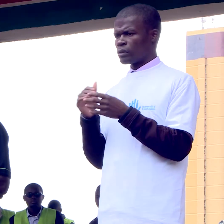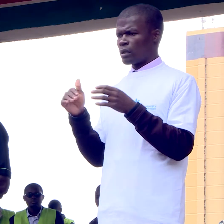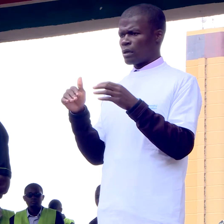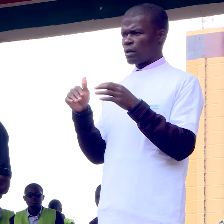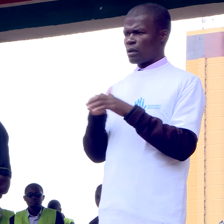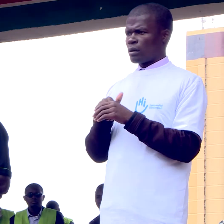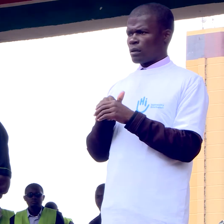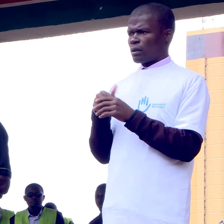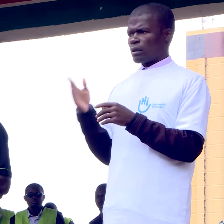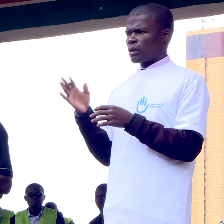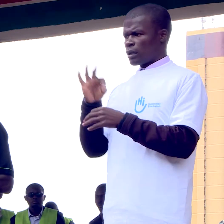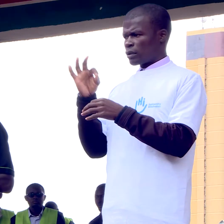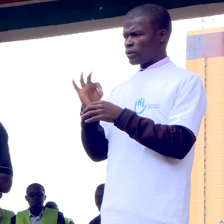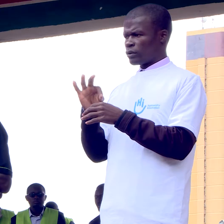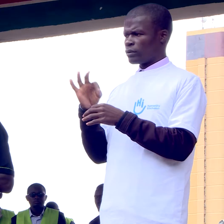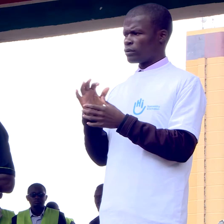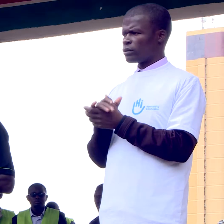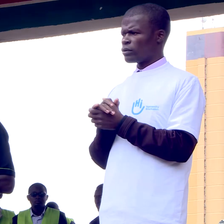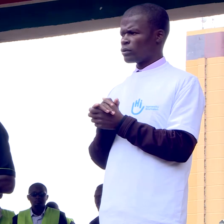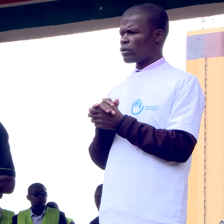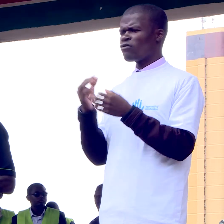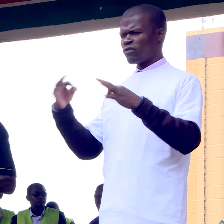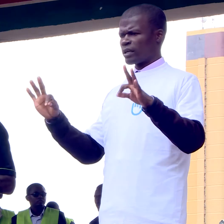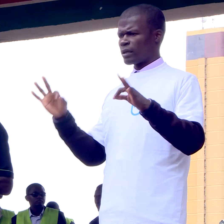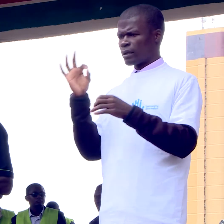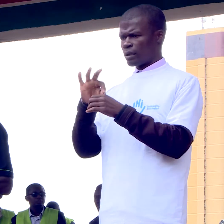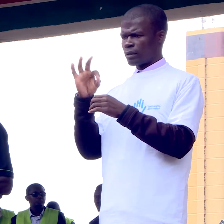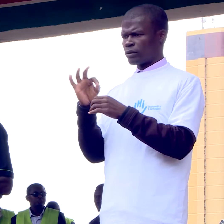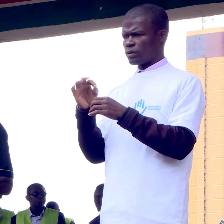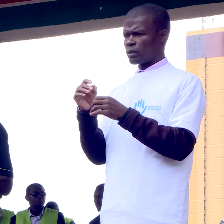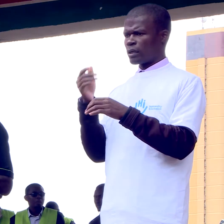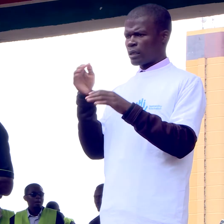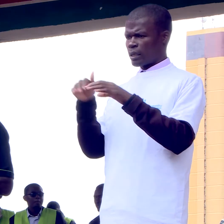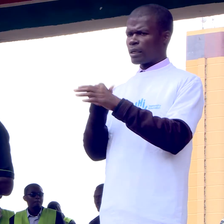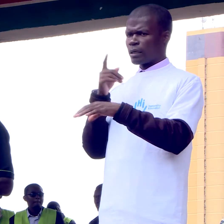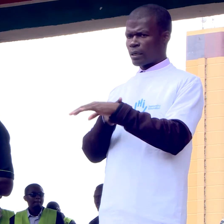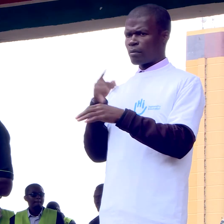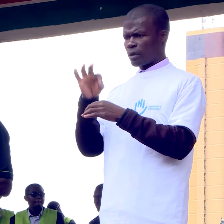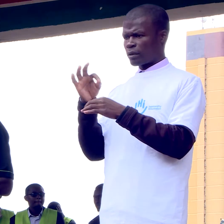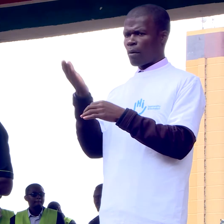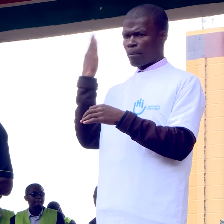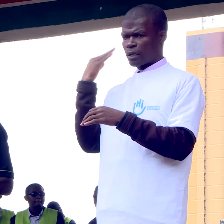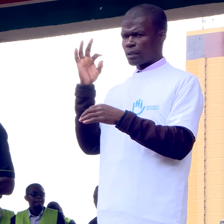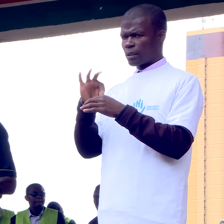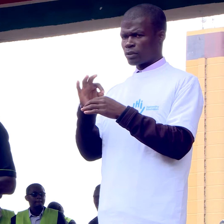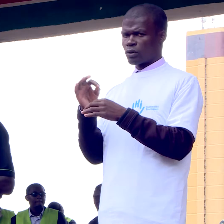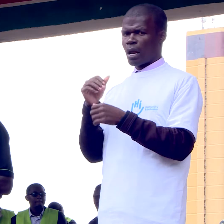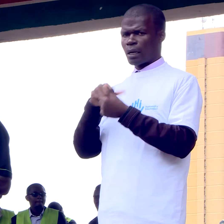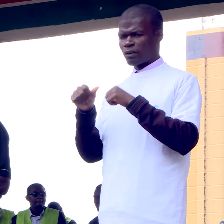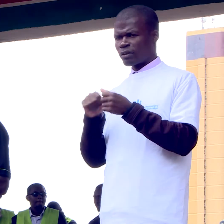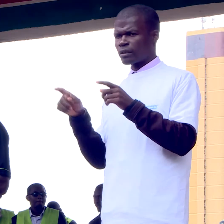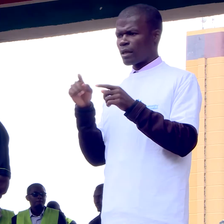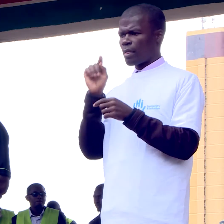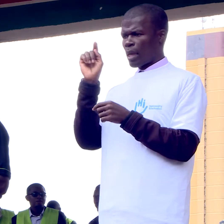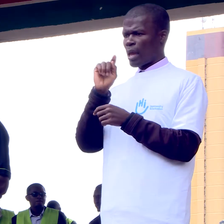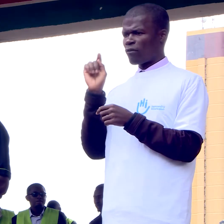cycle, which involves pre-election, during election, and post-election activities.